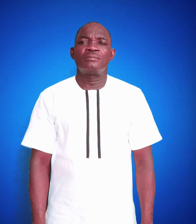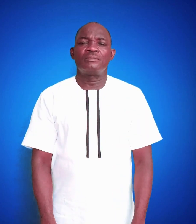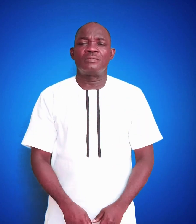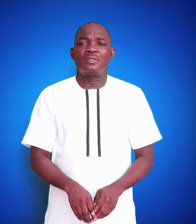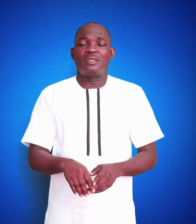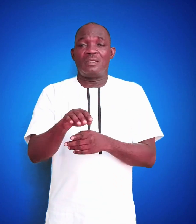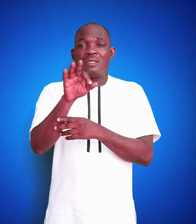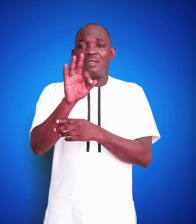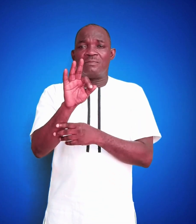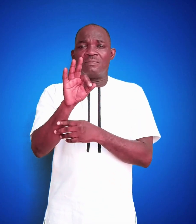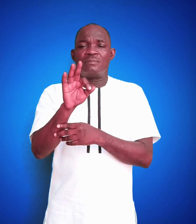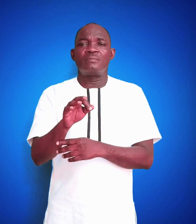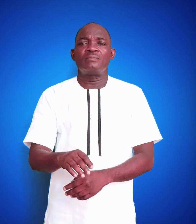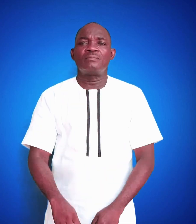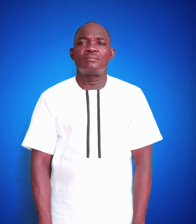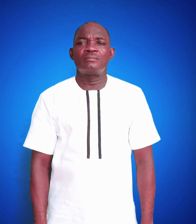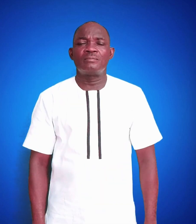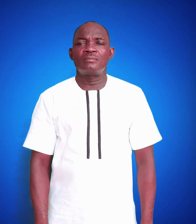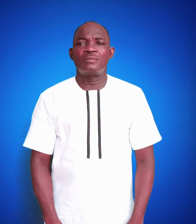F.